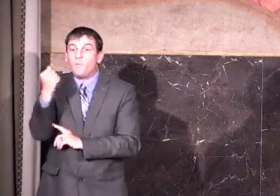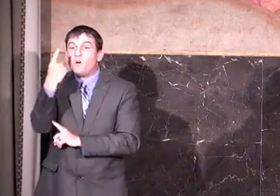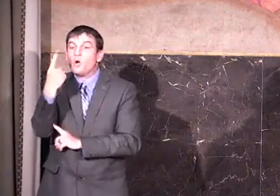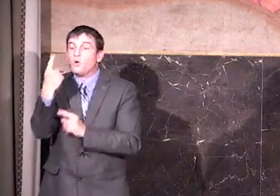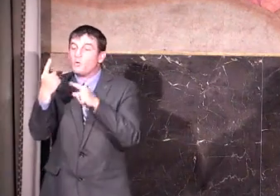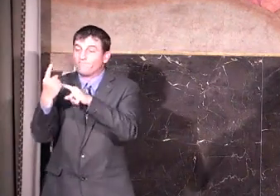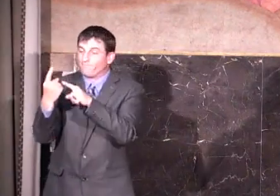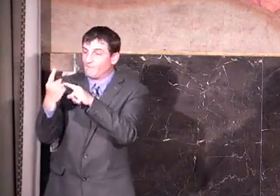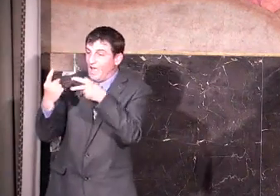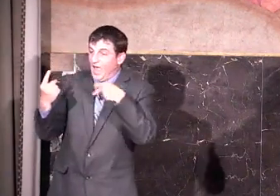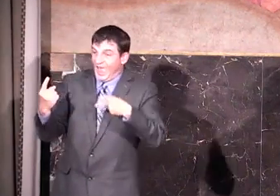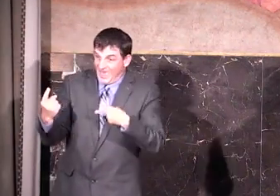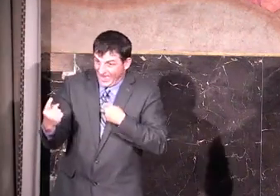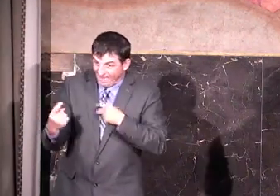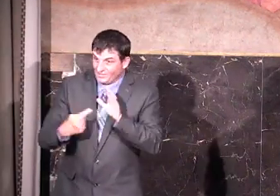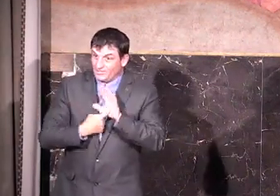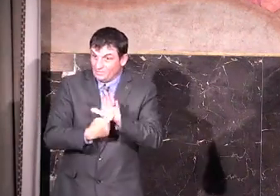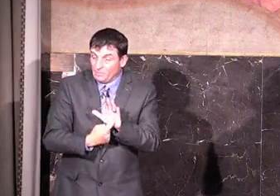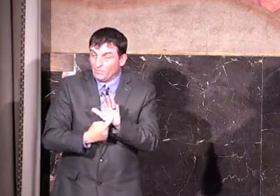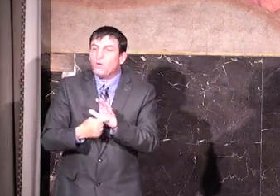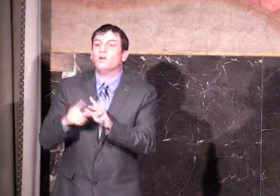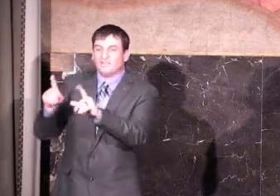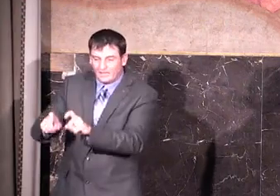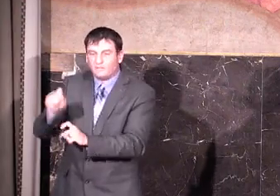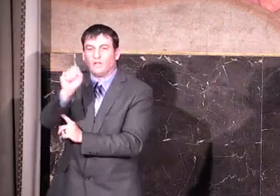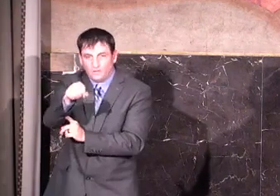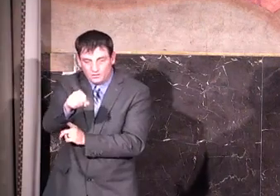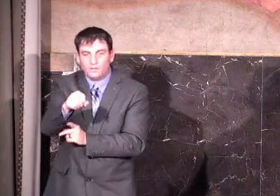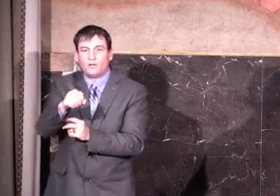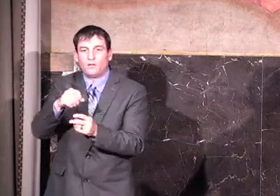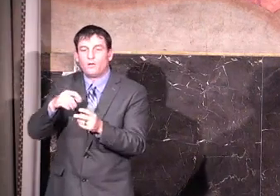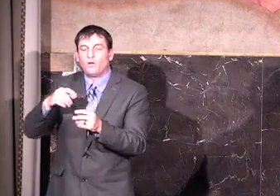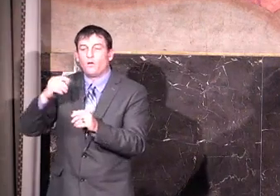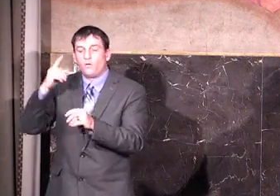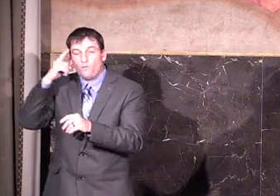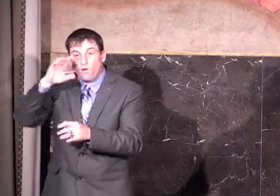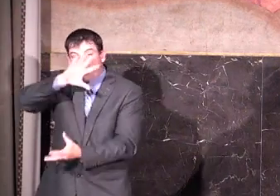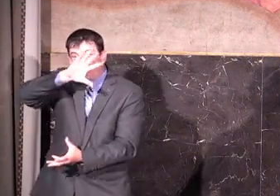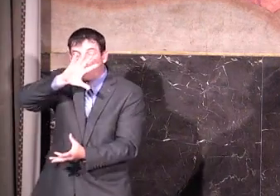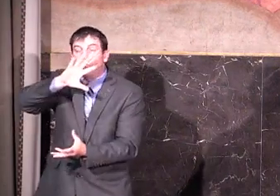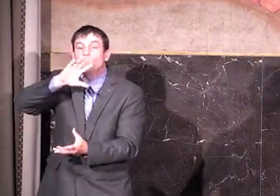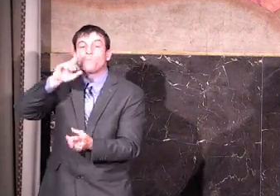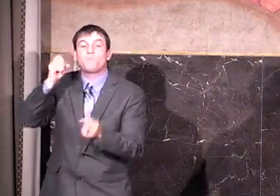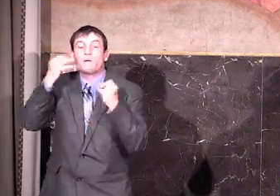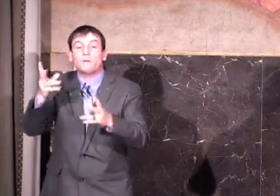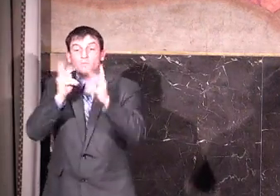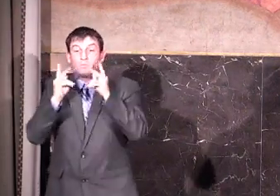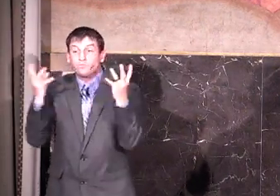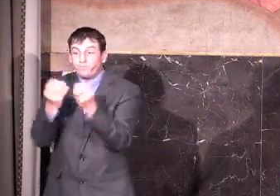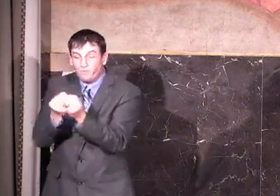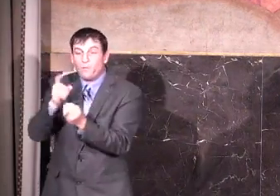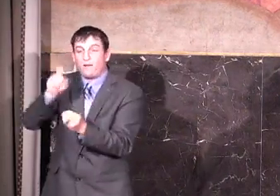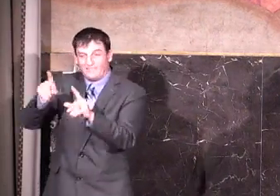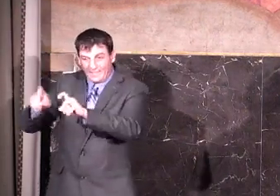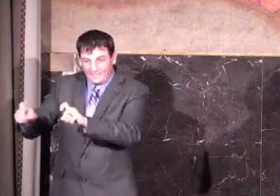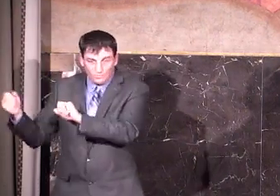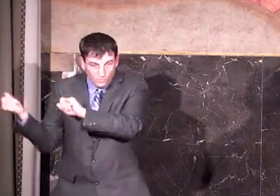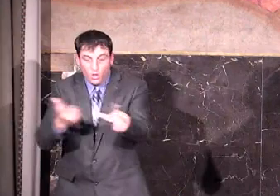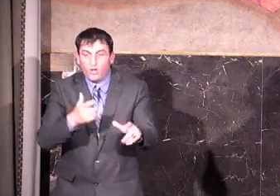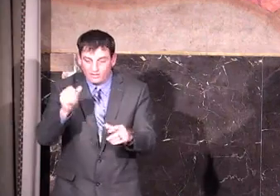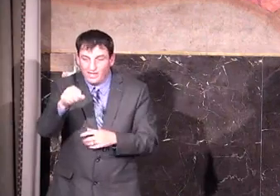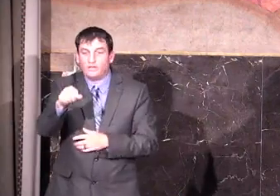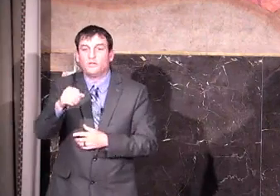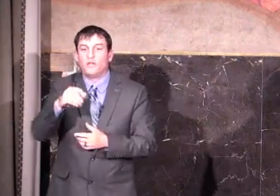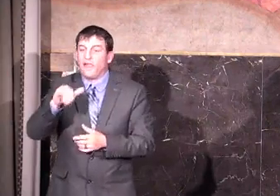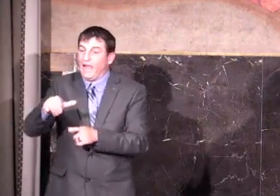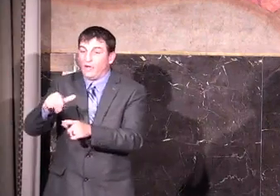offer testing in these congregate settings comprehensively. That is a never-ending mission because people will continue to be in their